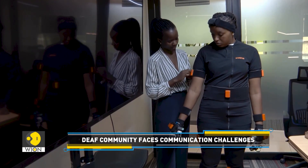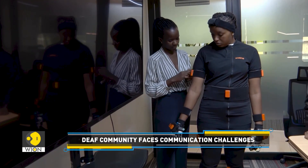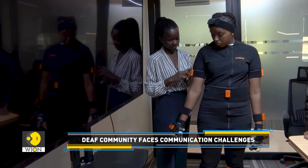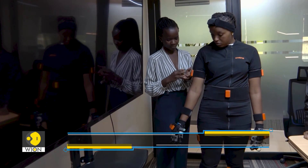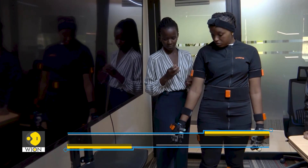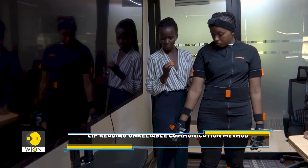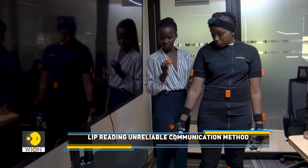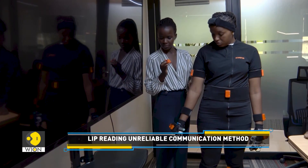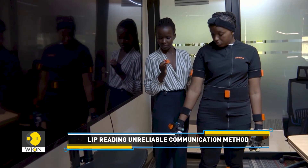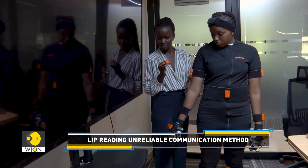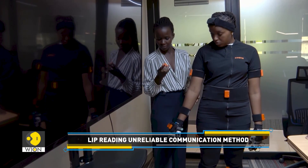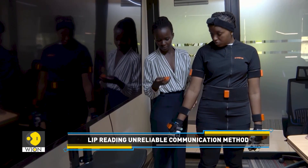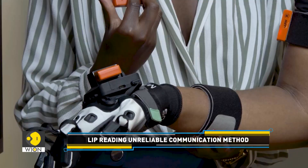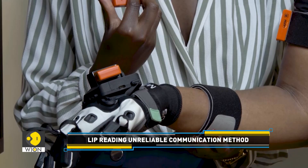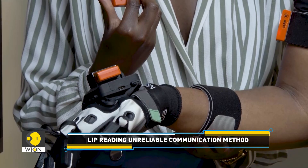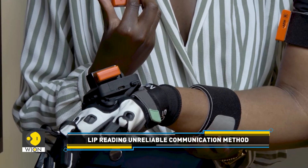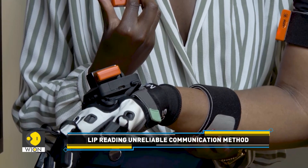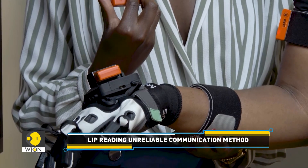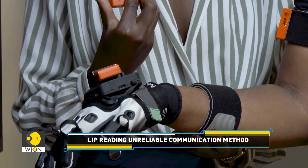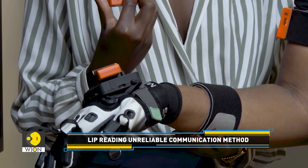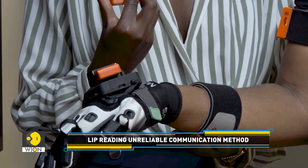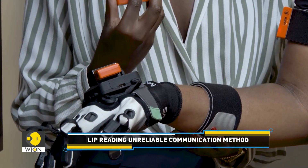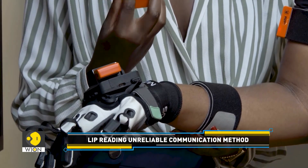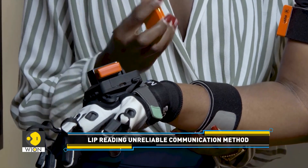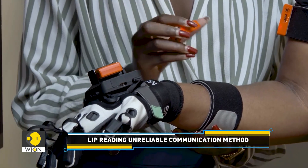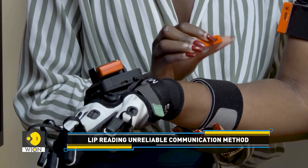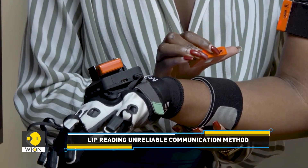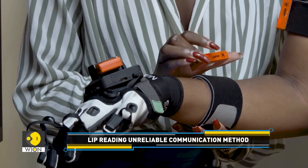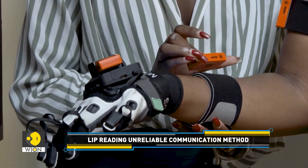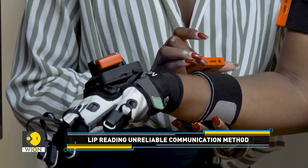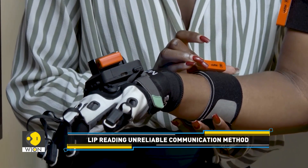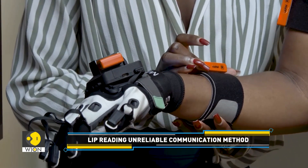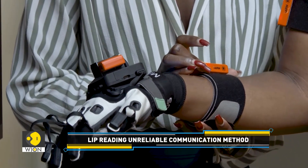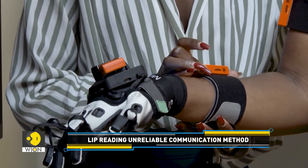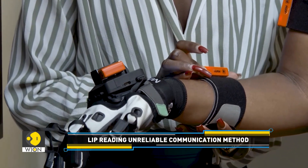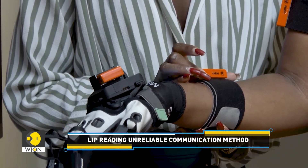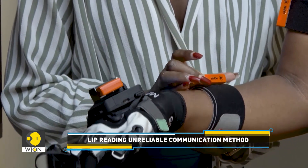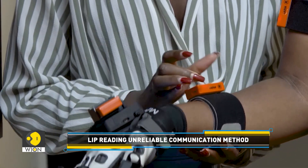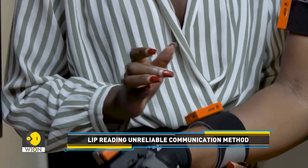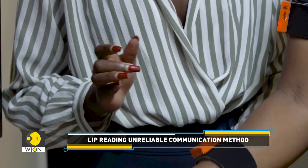by, especially in Kenya. This is one of the biggest challenges faced by the hard-of-hearing community.